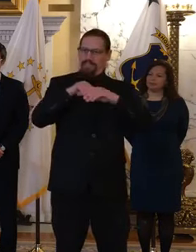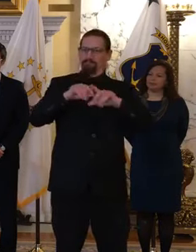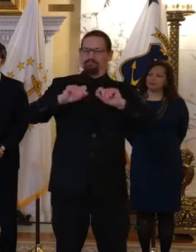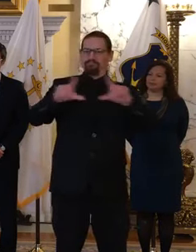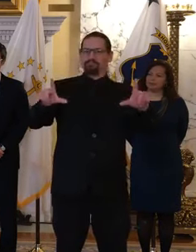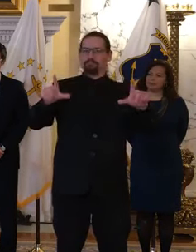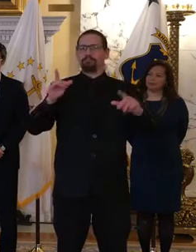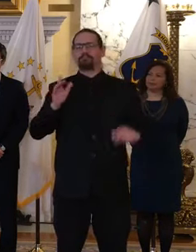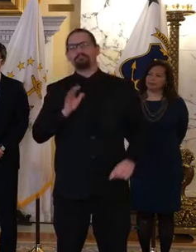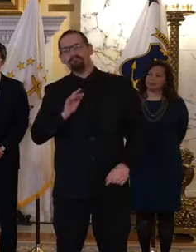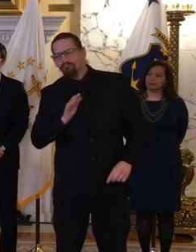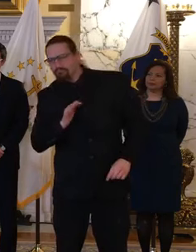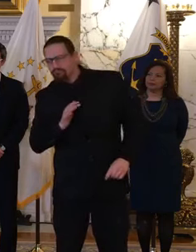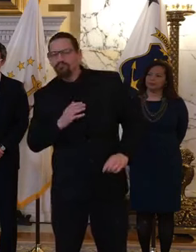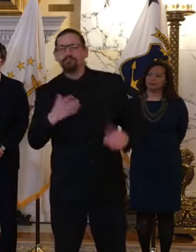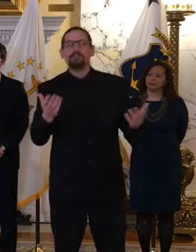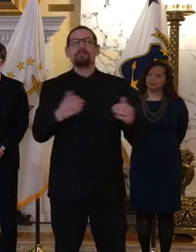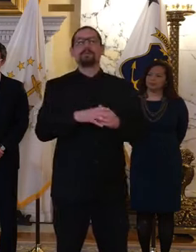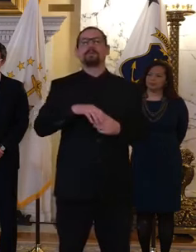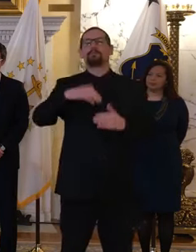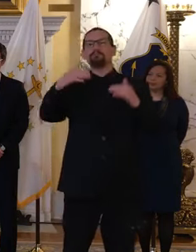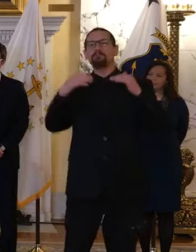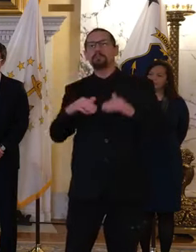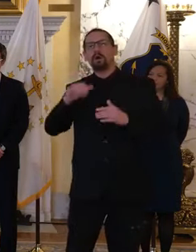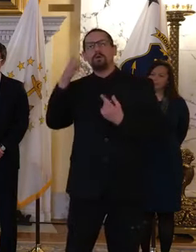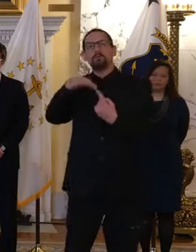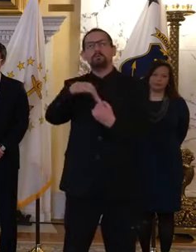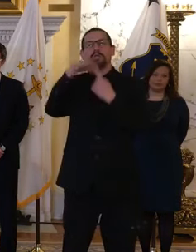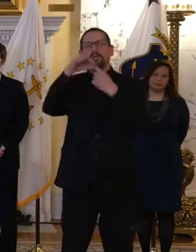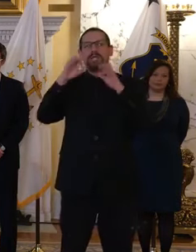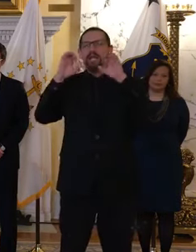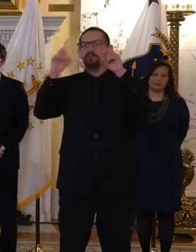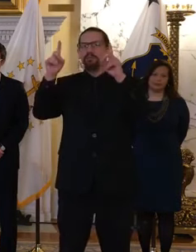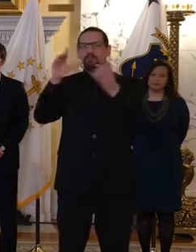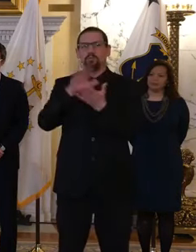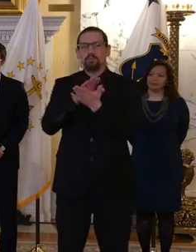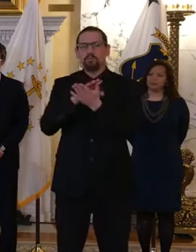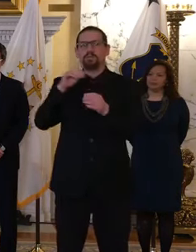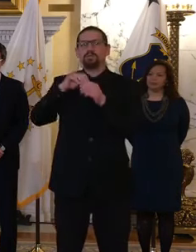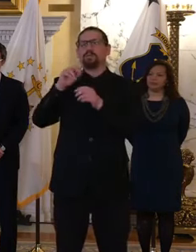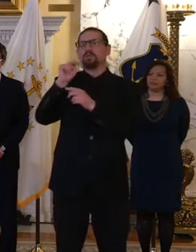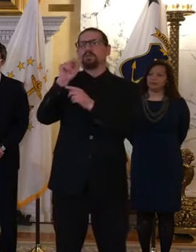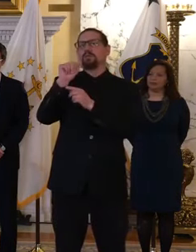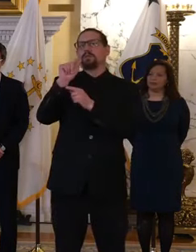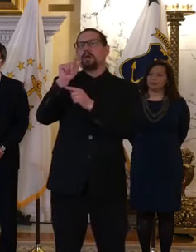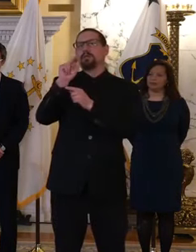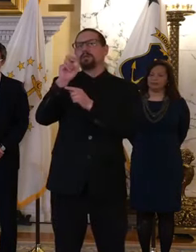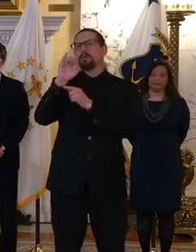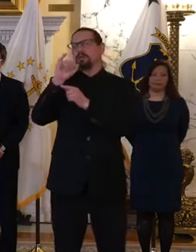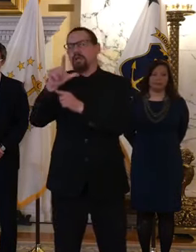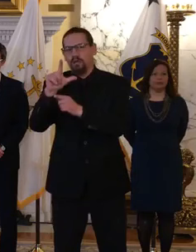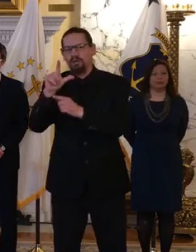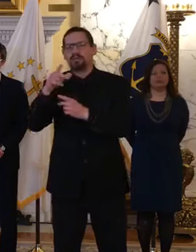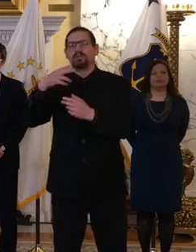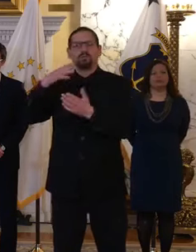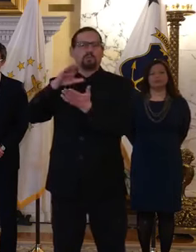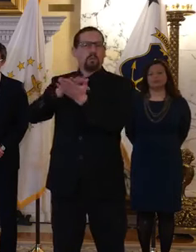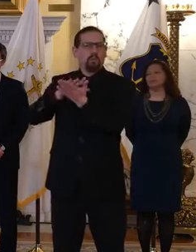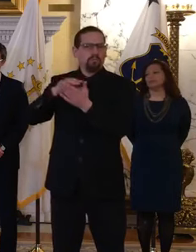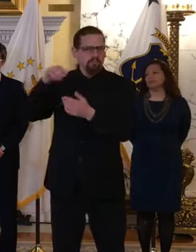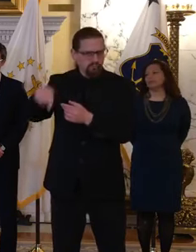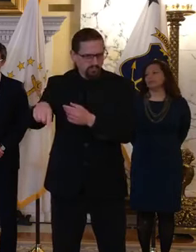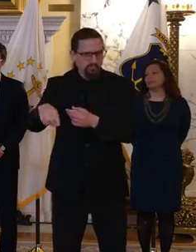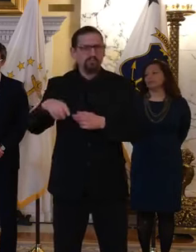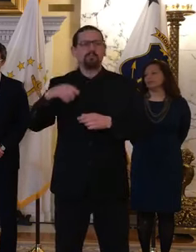Nathaniel Green Middle School putting together unique learning packets and hand-delivering them to families. So again,